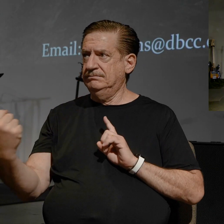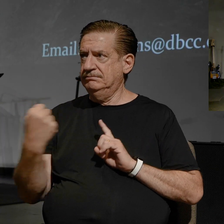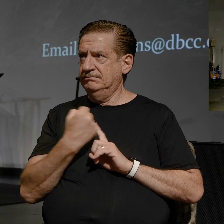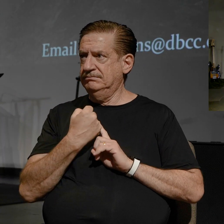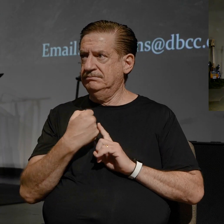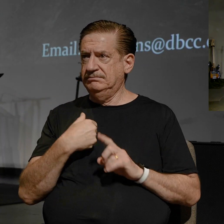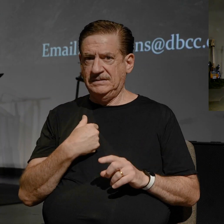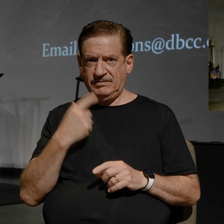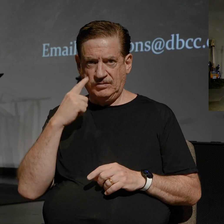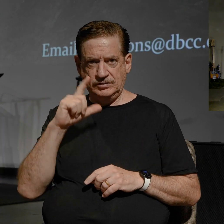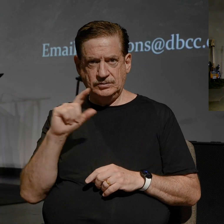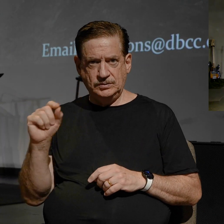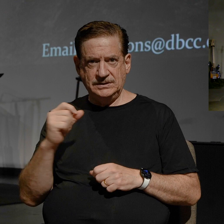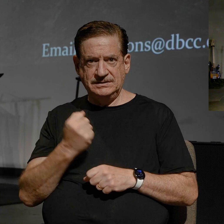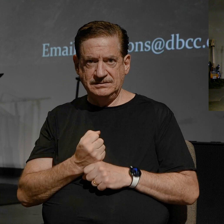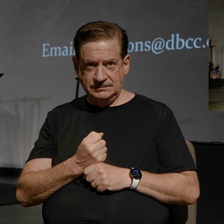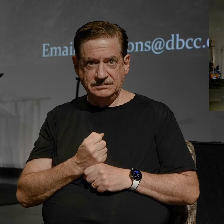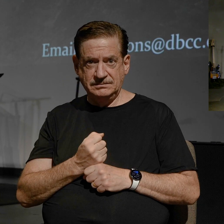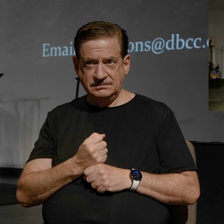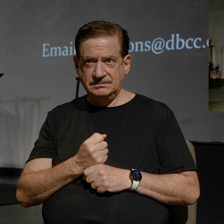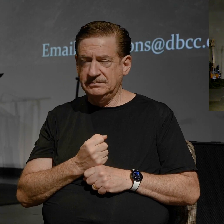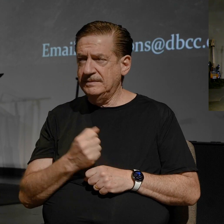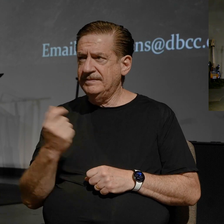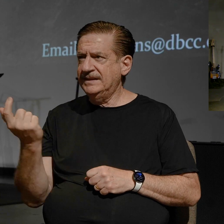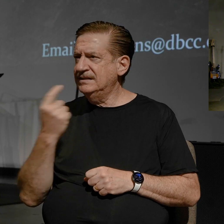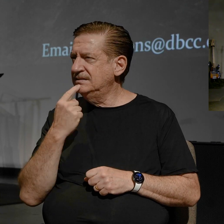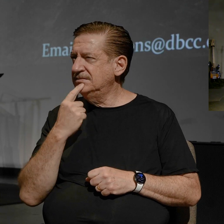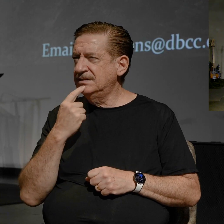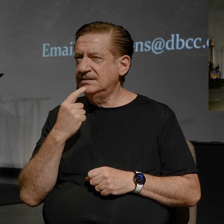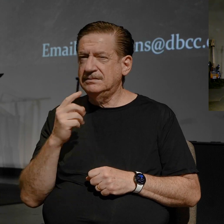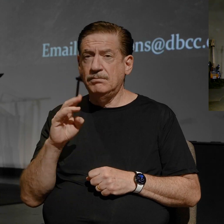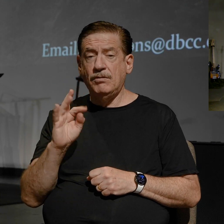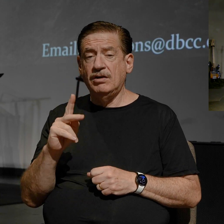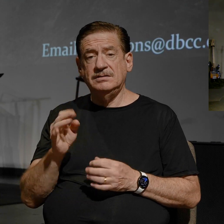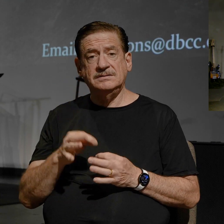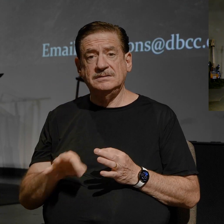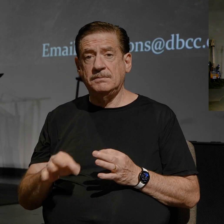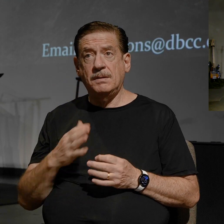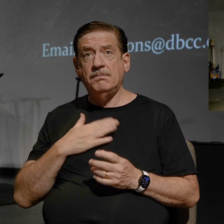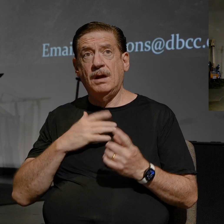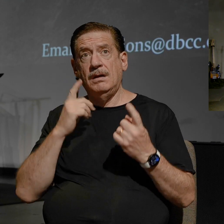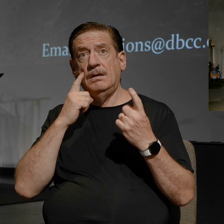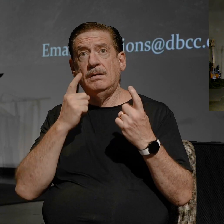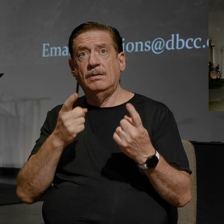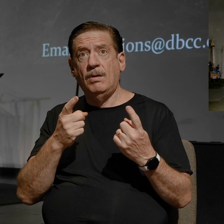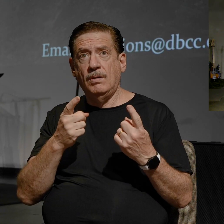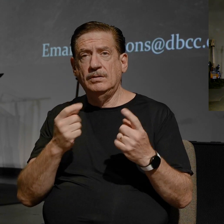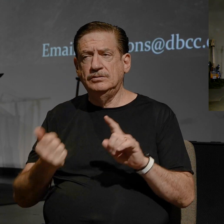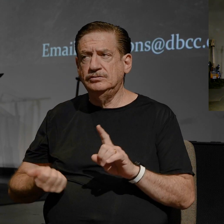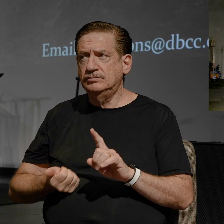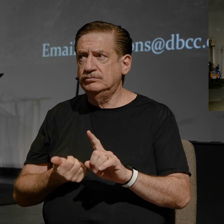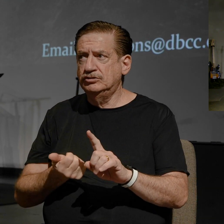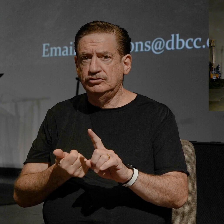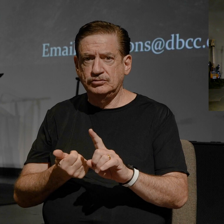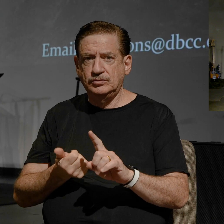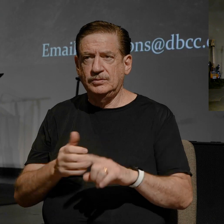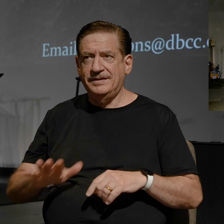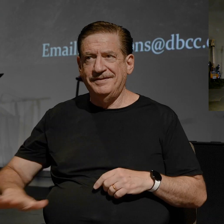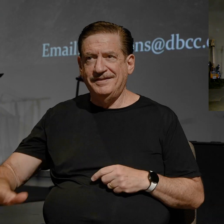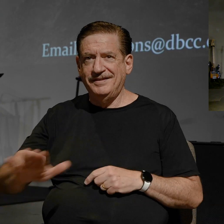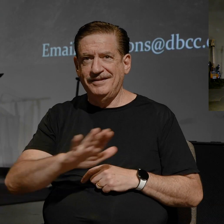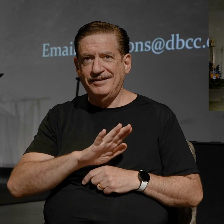for 20-some years. And he said, Mark, it's real simple. My goal is to pursue their